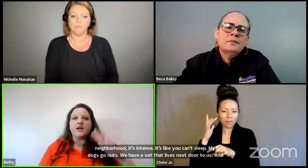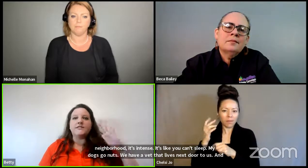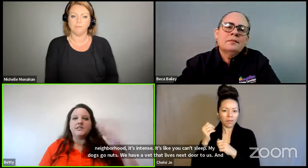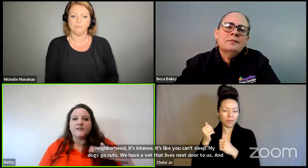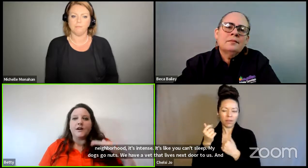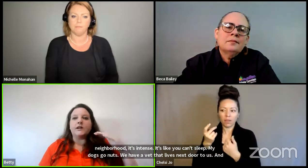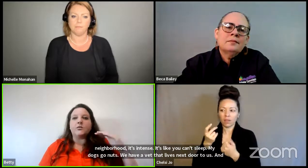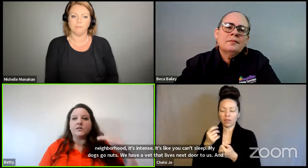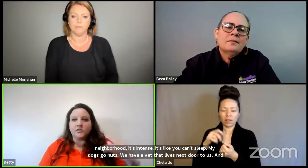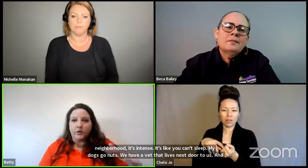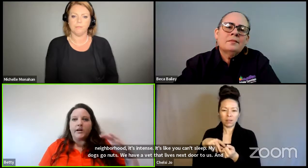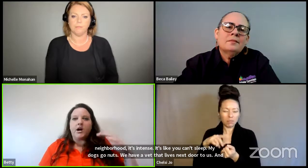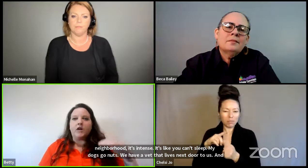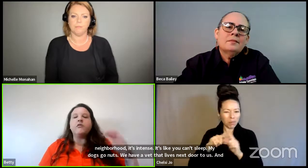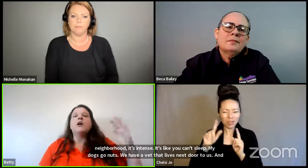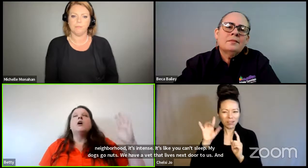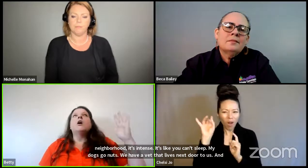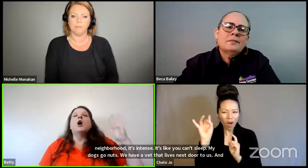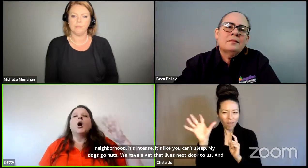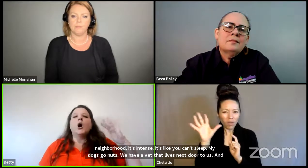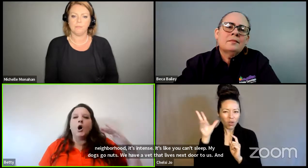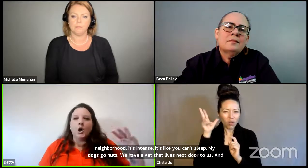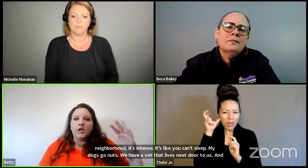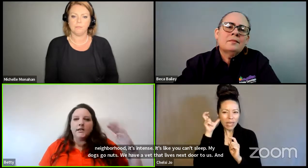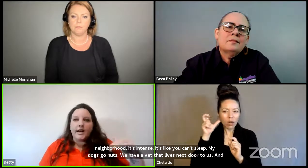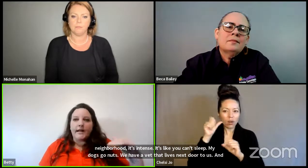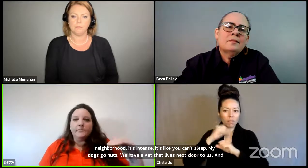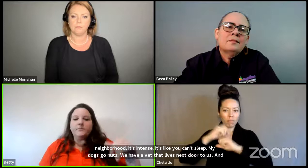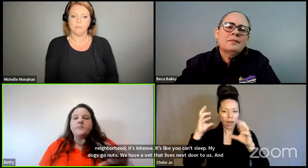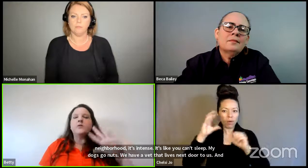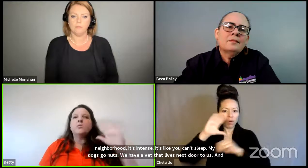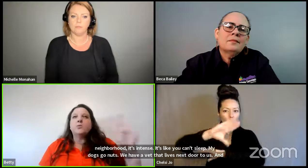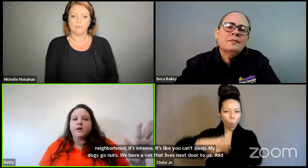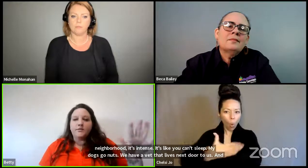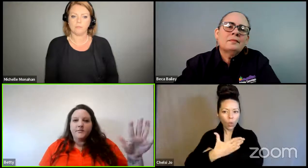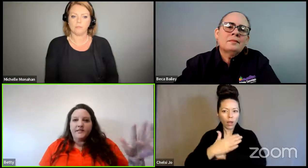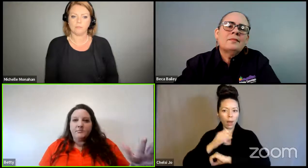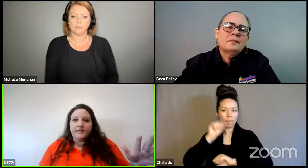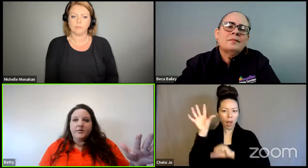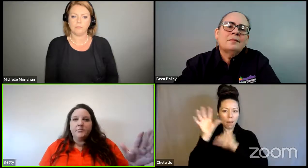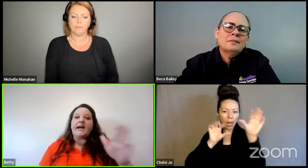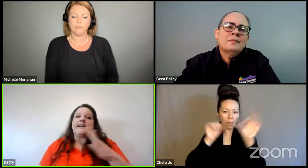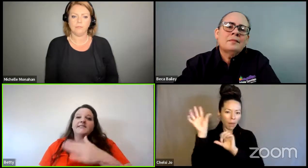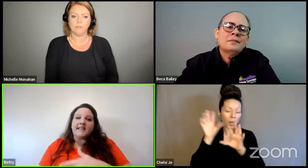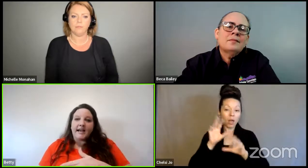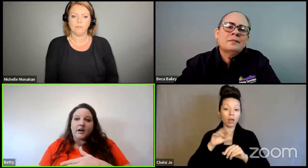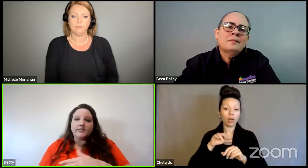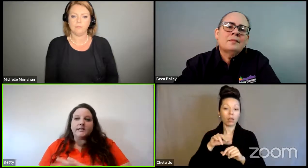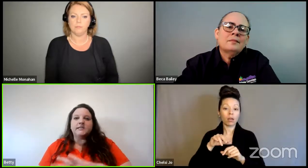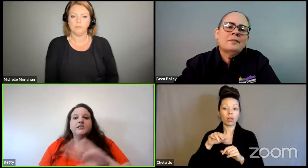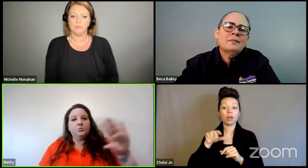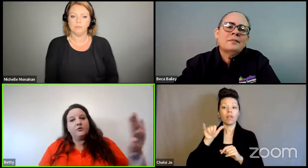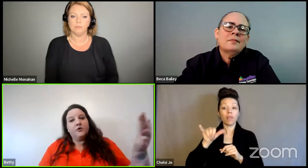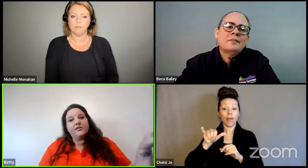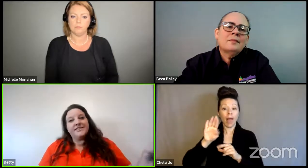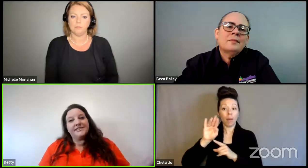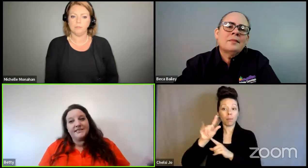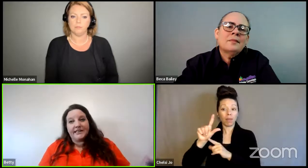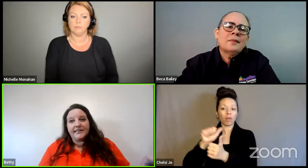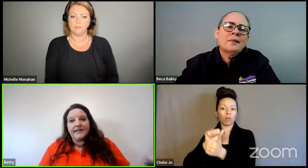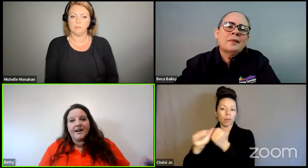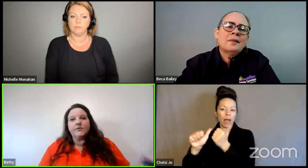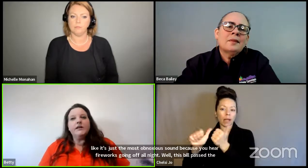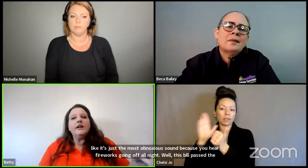you just hear fireworks going off all night. Well, this bill passed the House, and it's going to move over